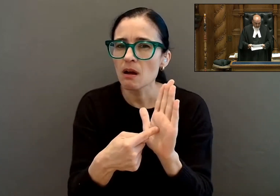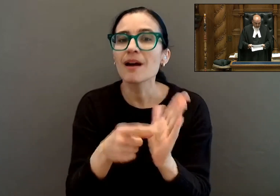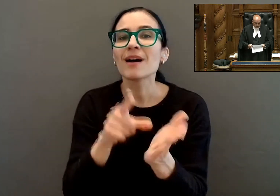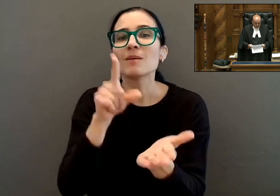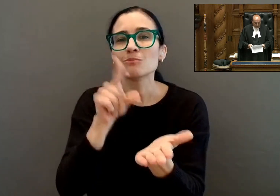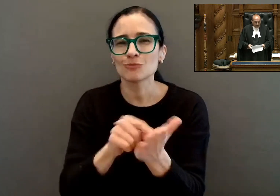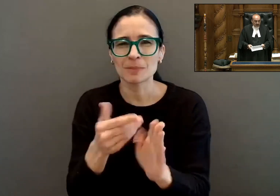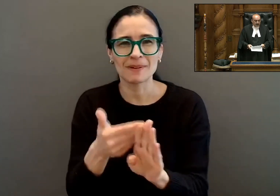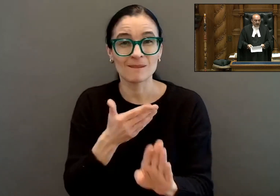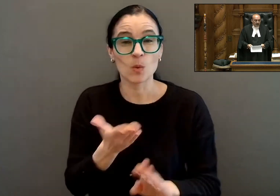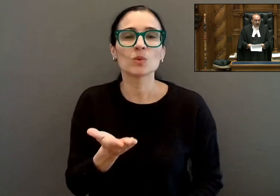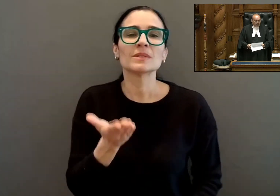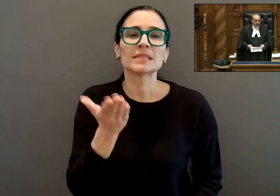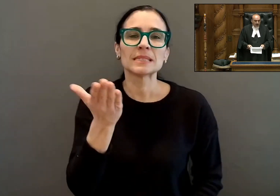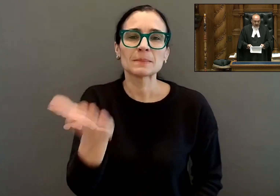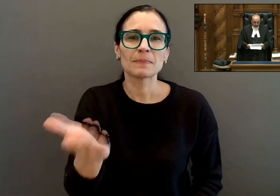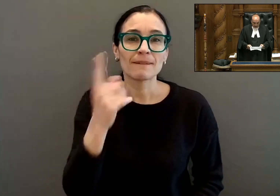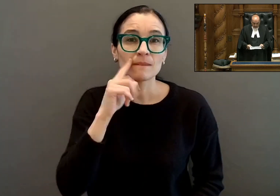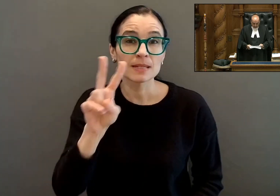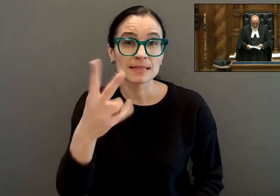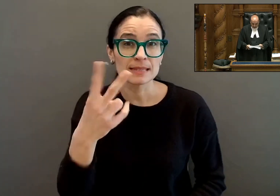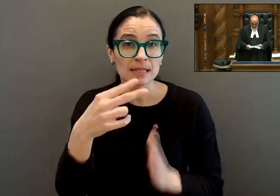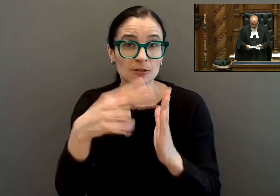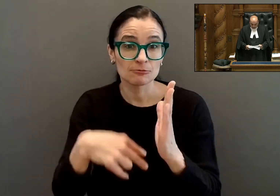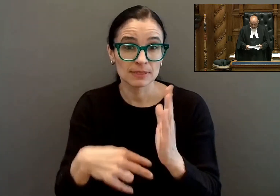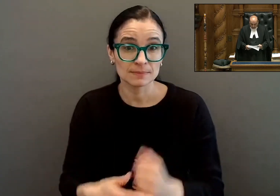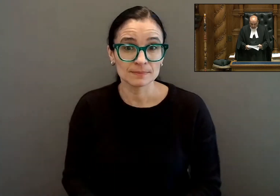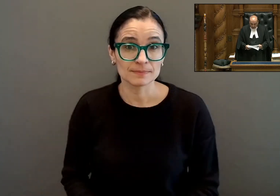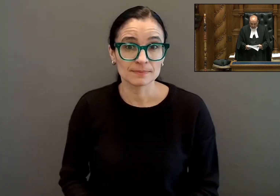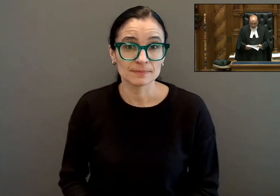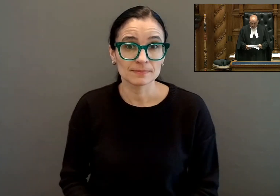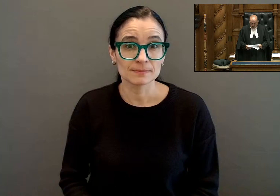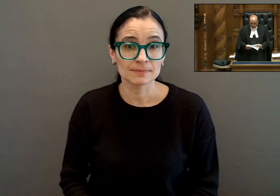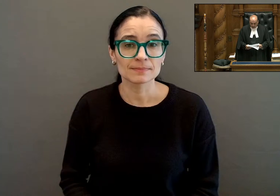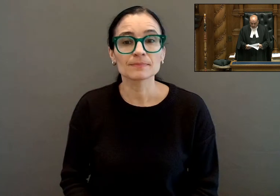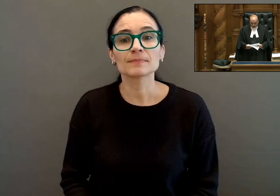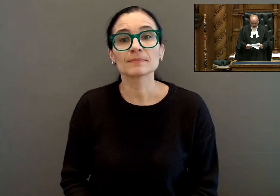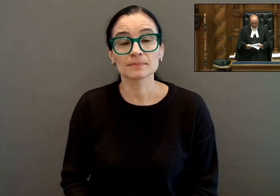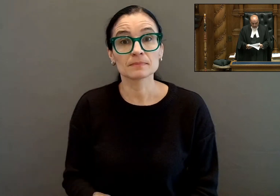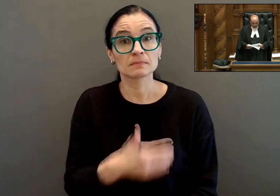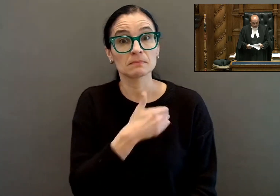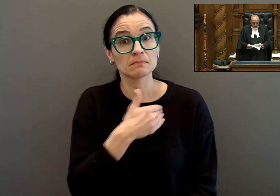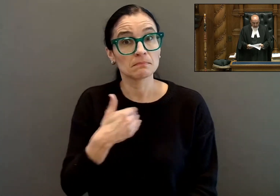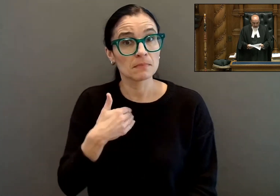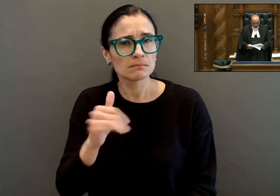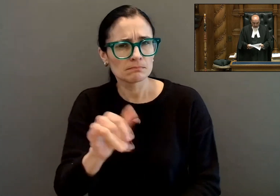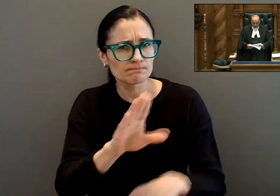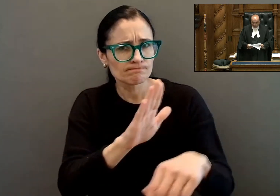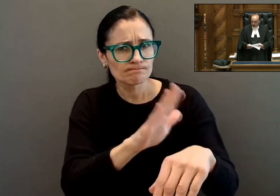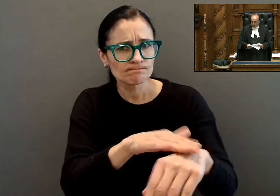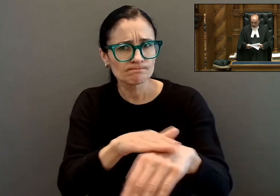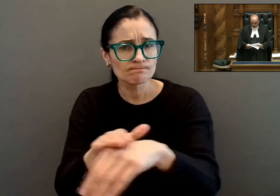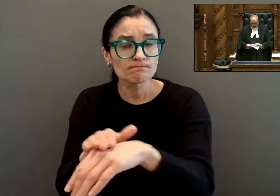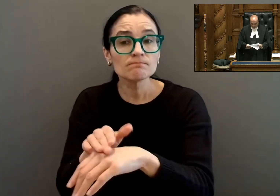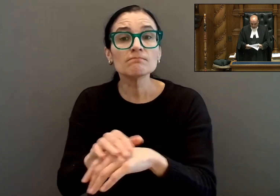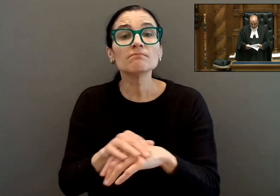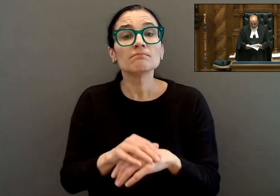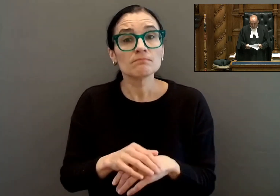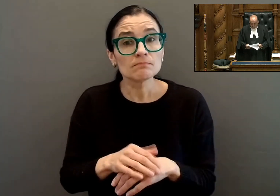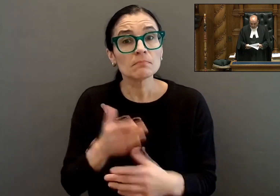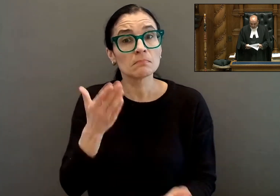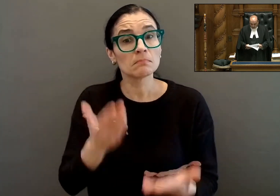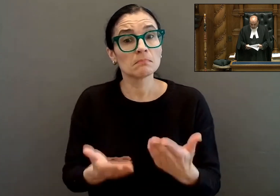time. Members are also reminded that they may have more than one item of business on the order